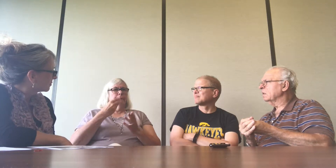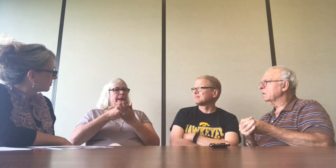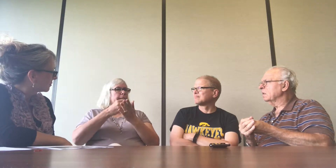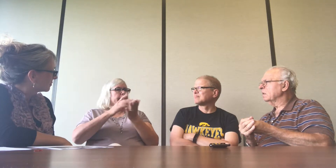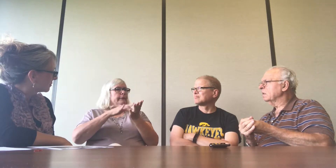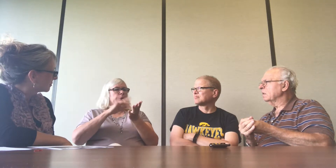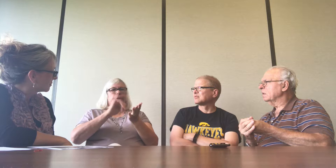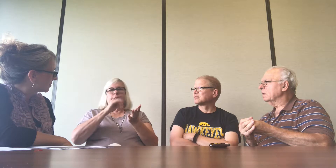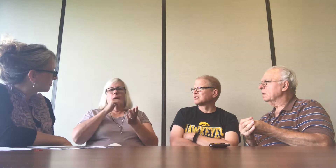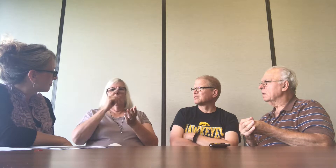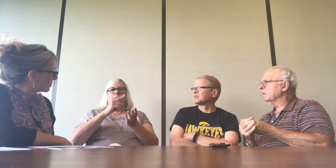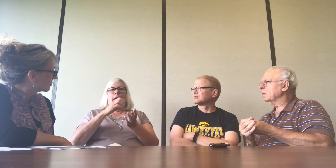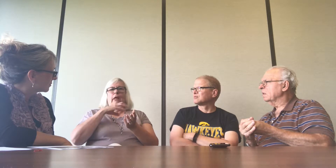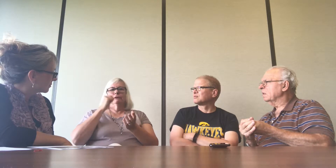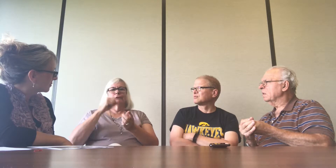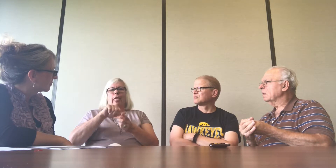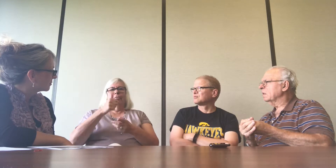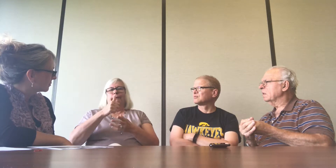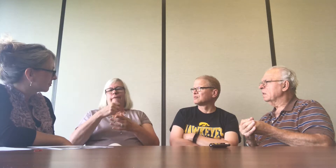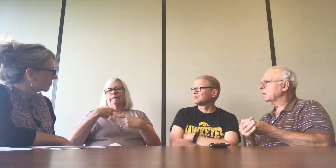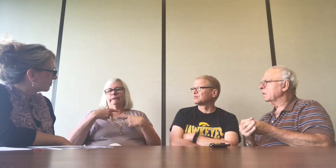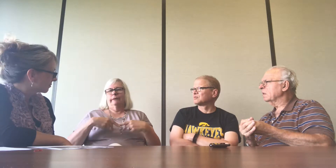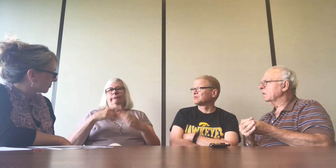move her around for that, but there just didn't seem to be enough